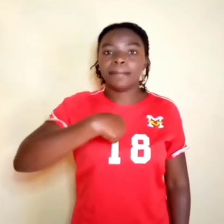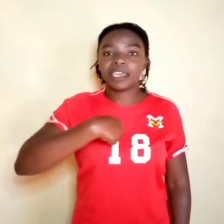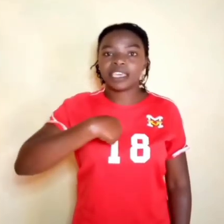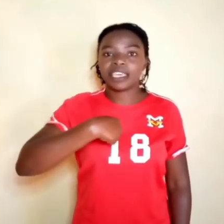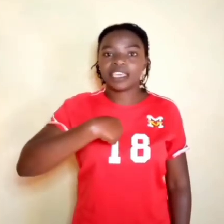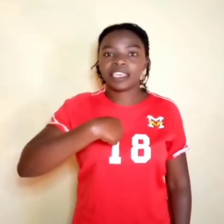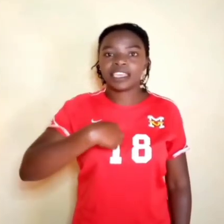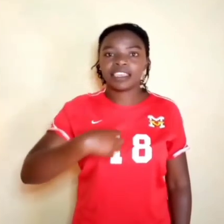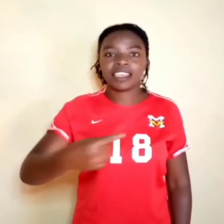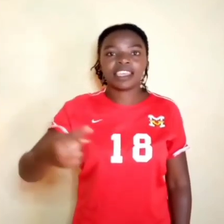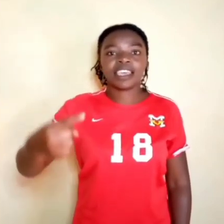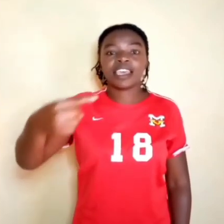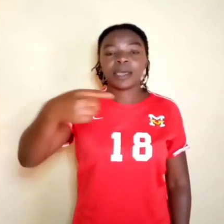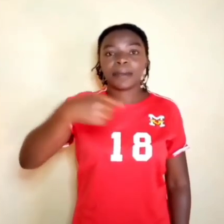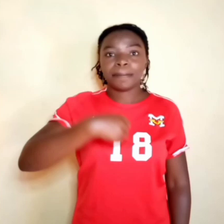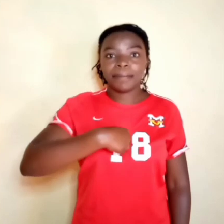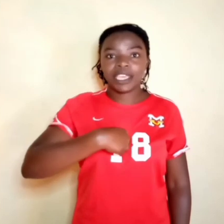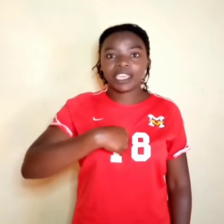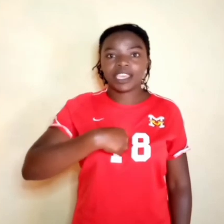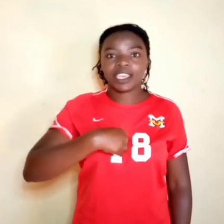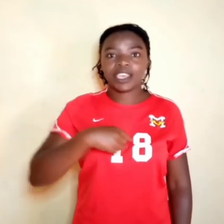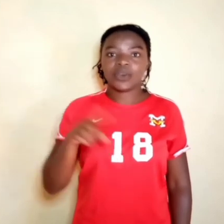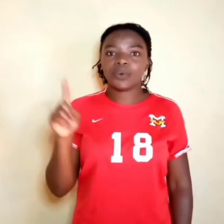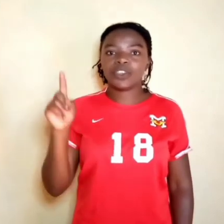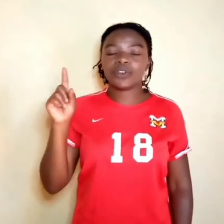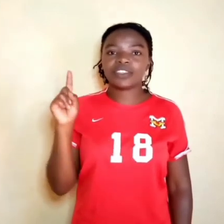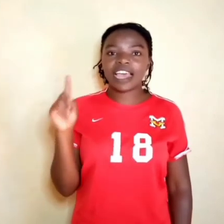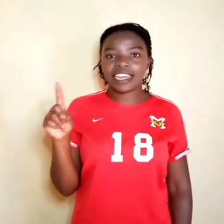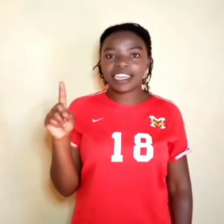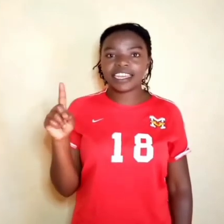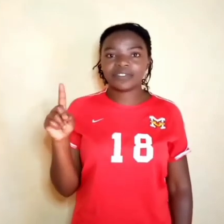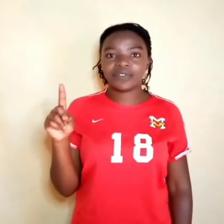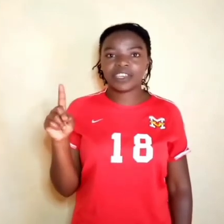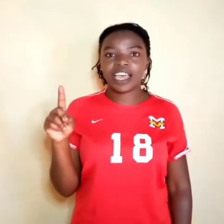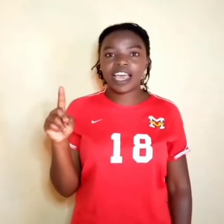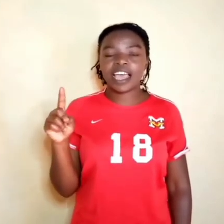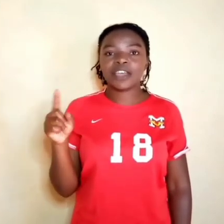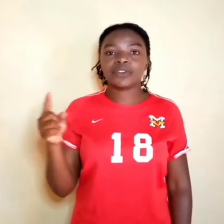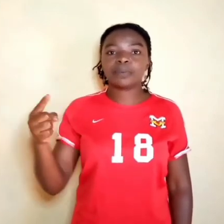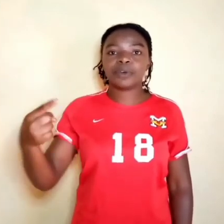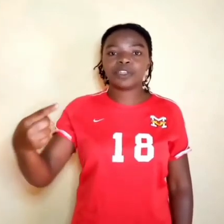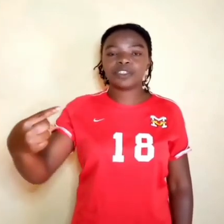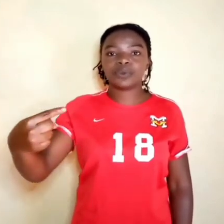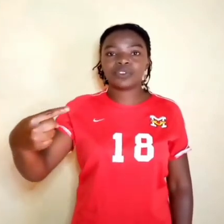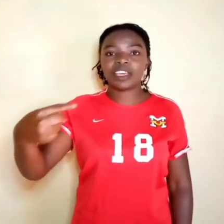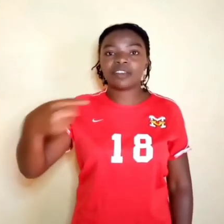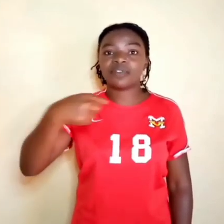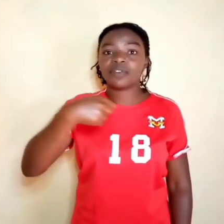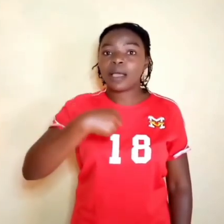me, me. We use an index finger to point to self.